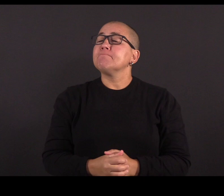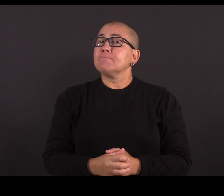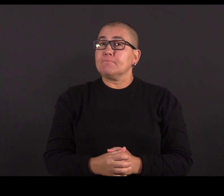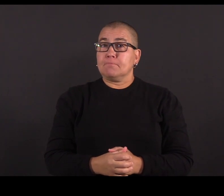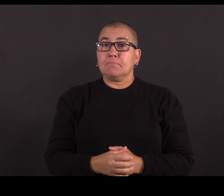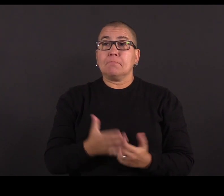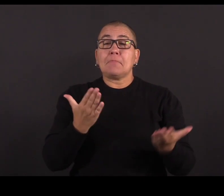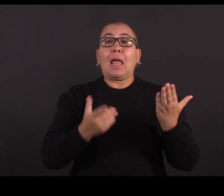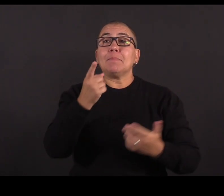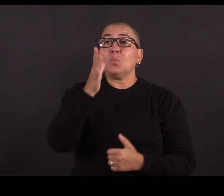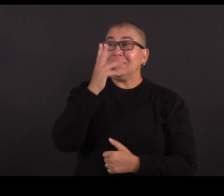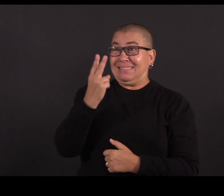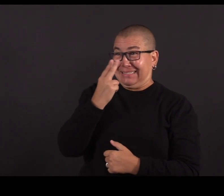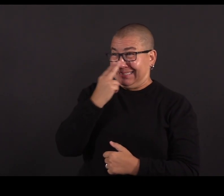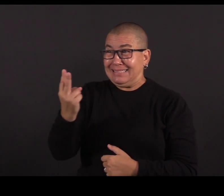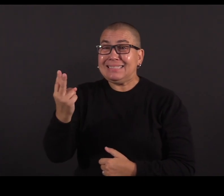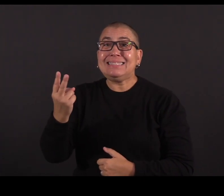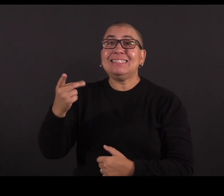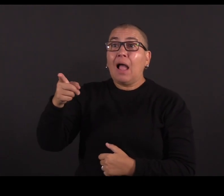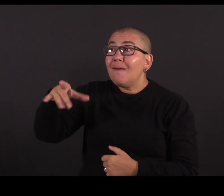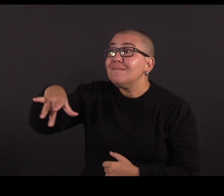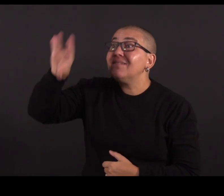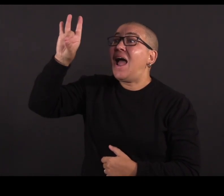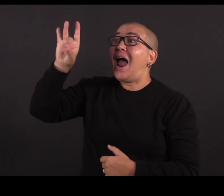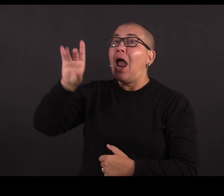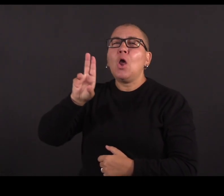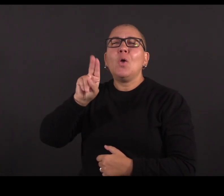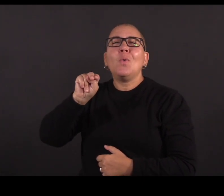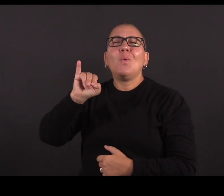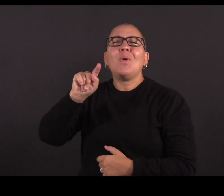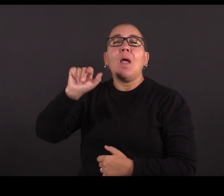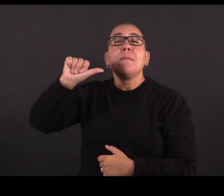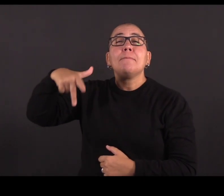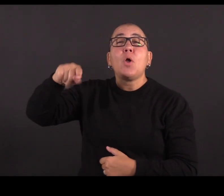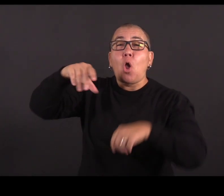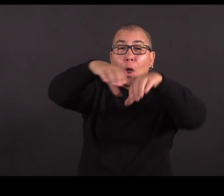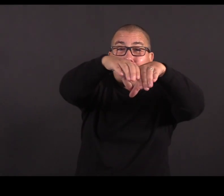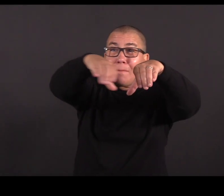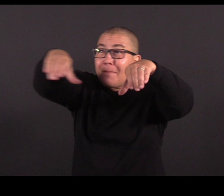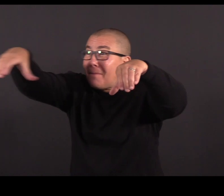subsidy is limited to a portion of the units in a building.